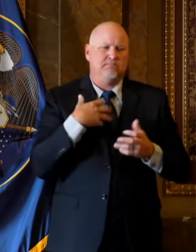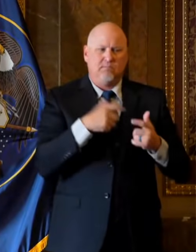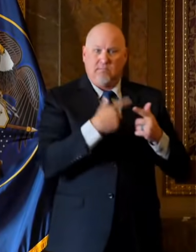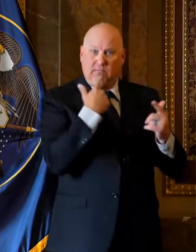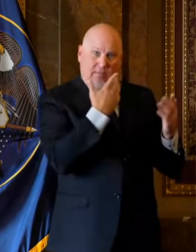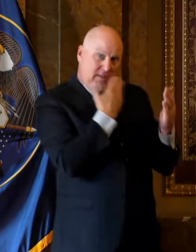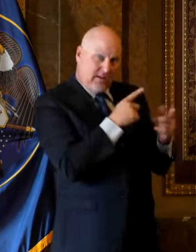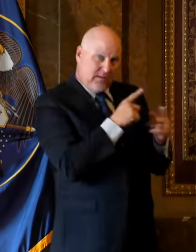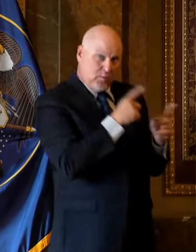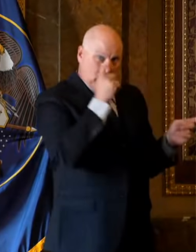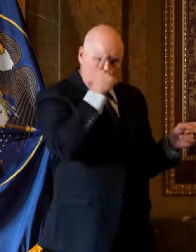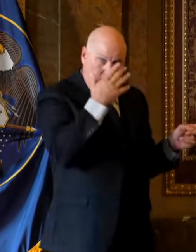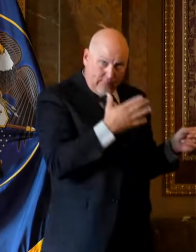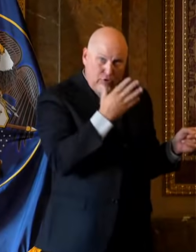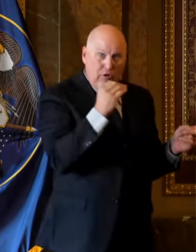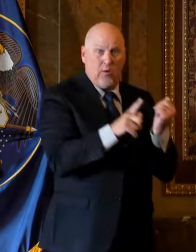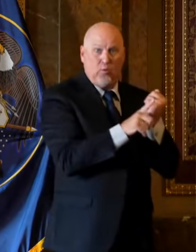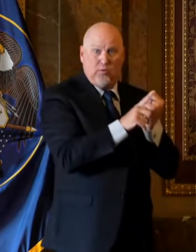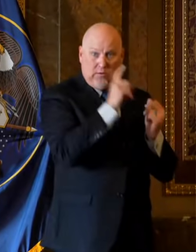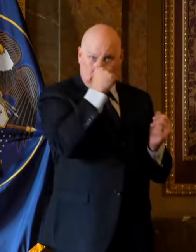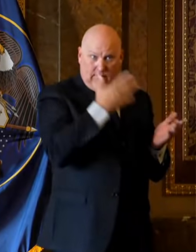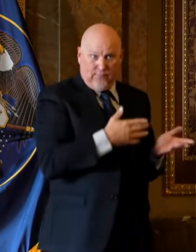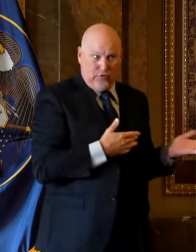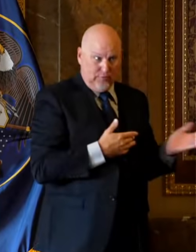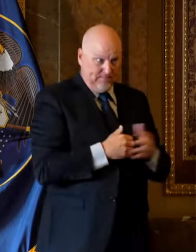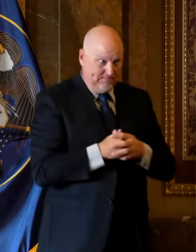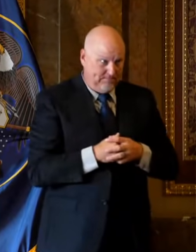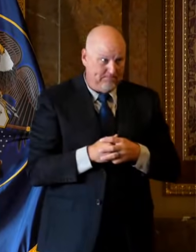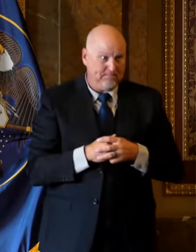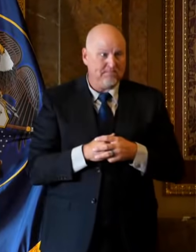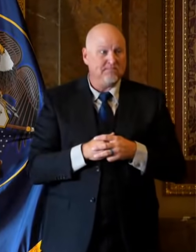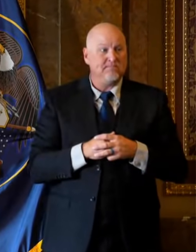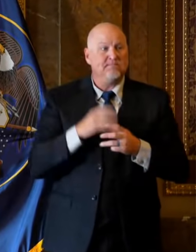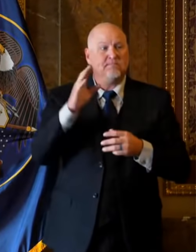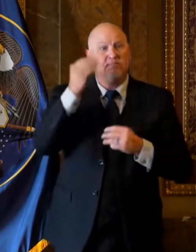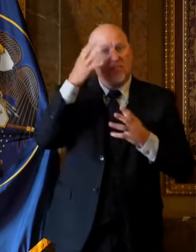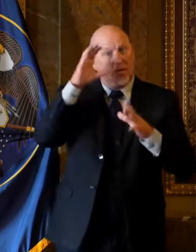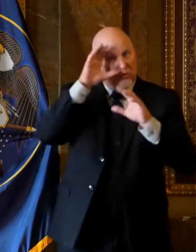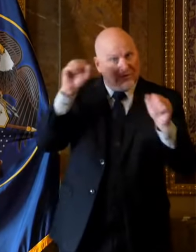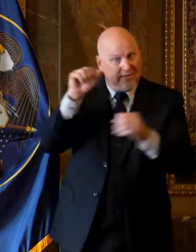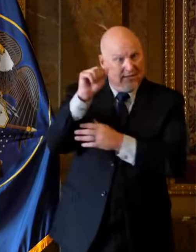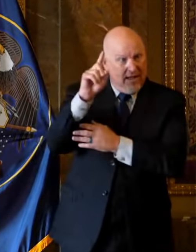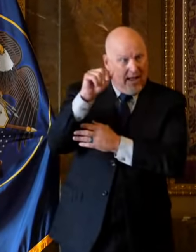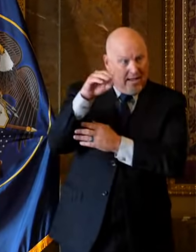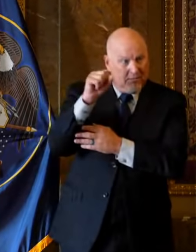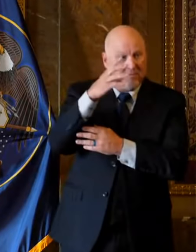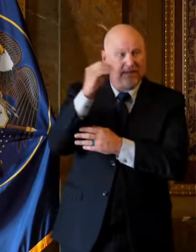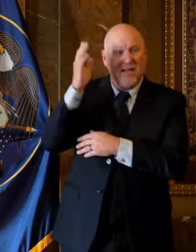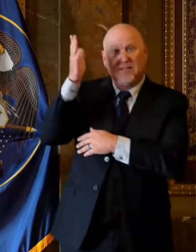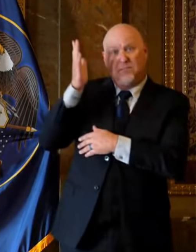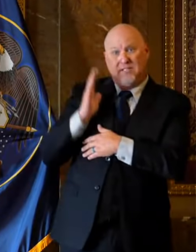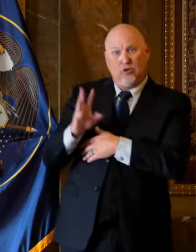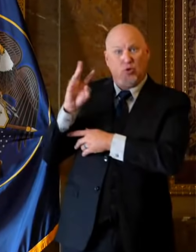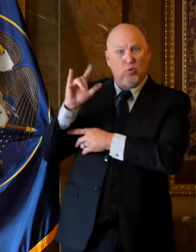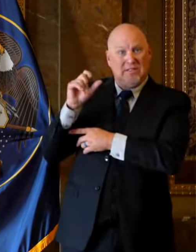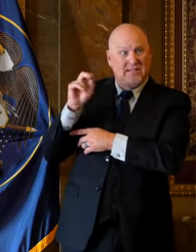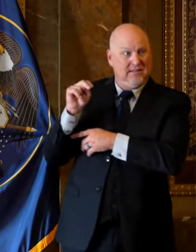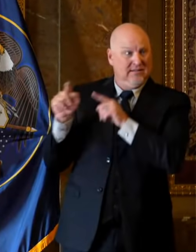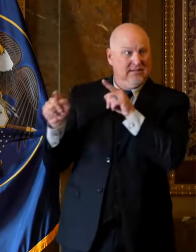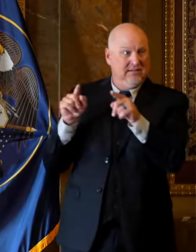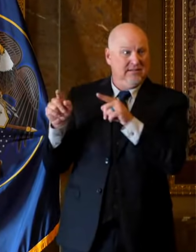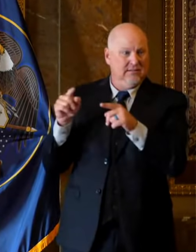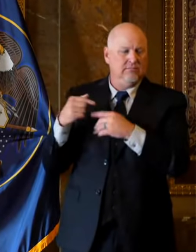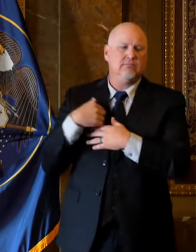legislative leadership. President Adams and Speaker Wilson, I know how much they care as well, and it's a privilege to work in concert with